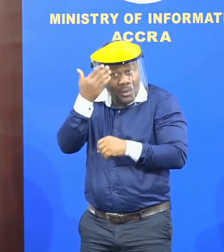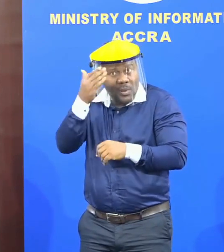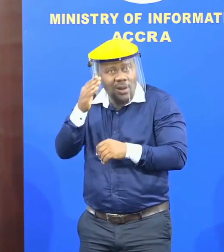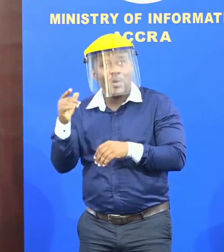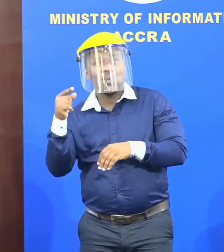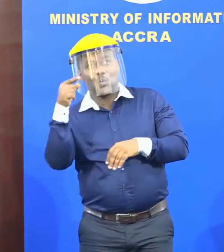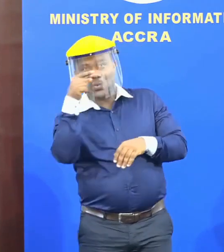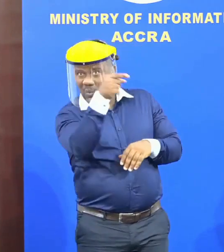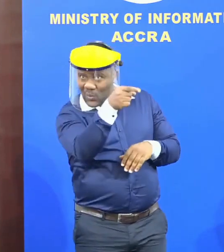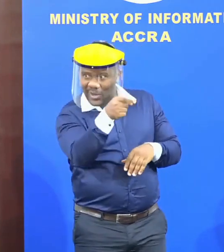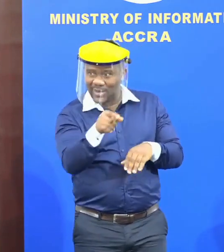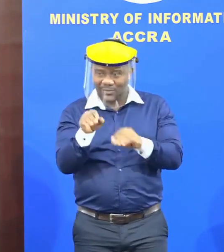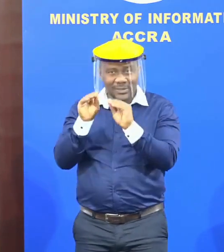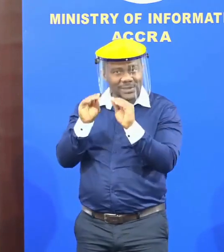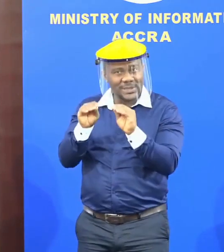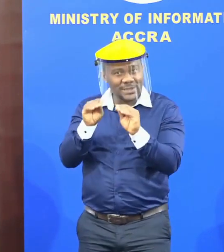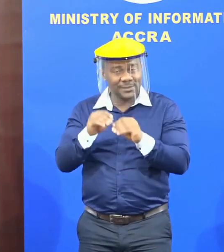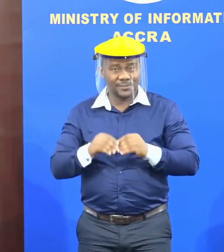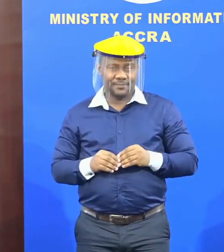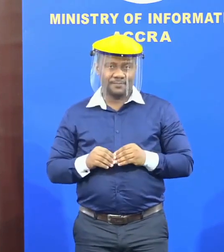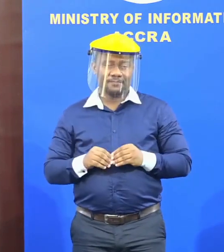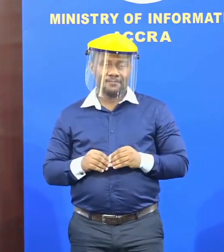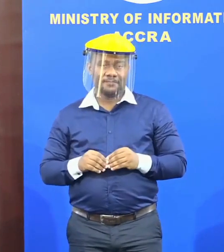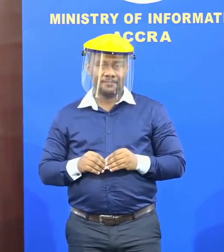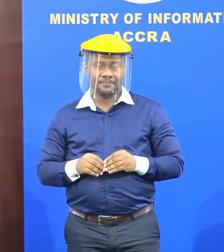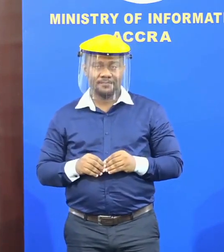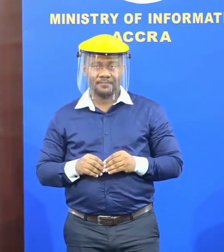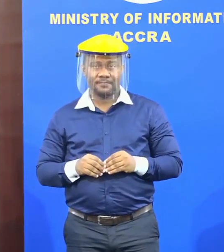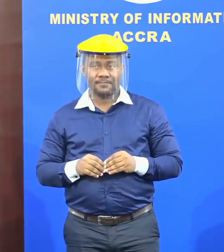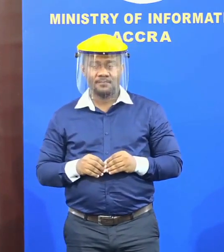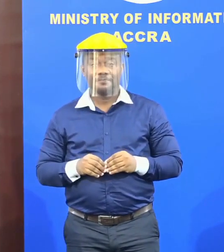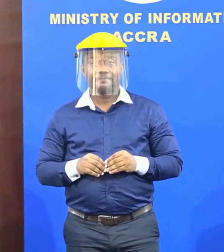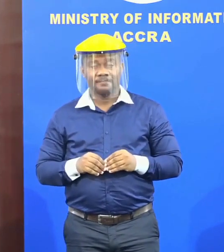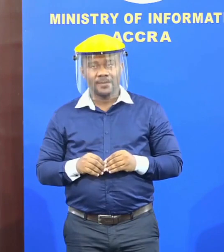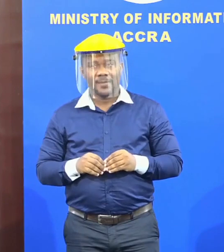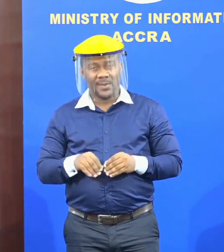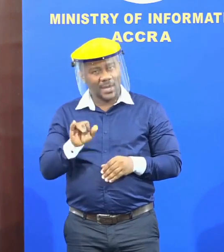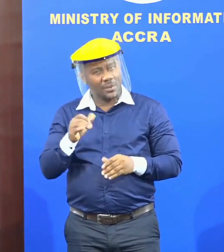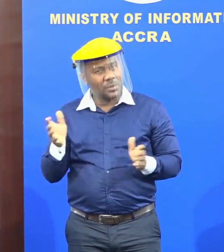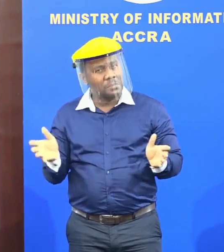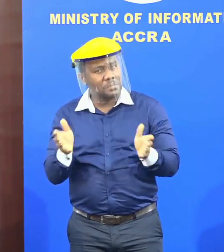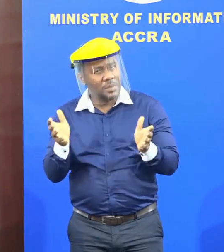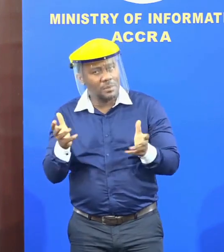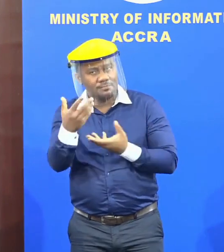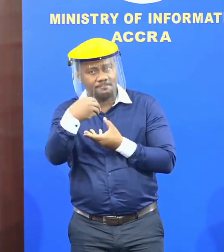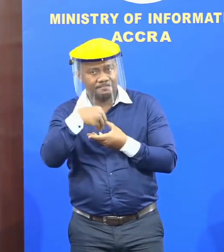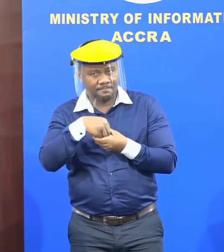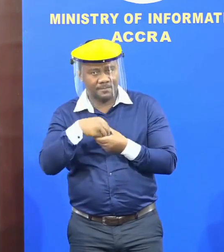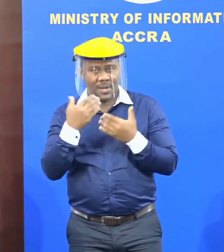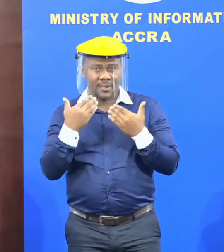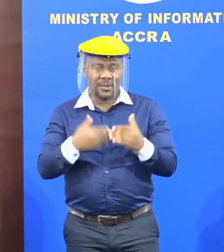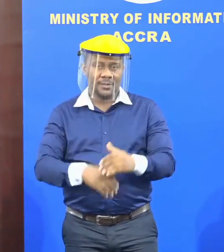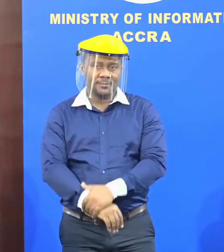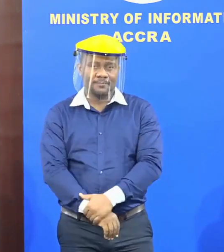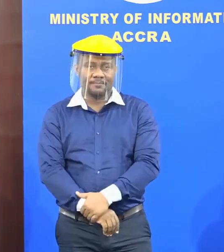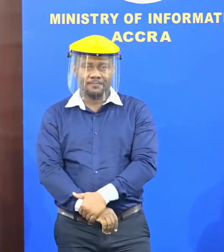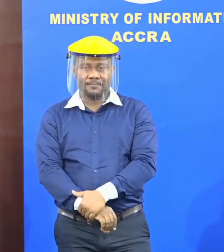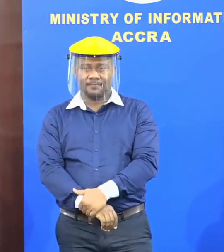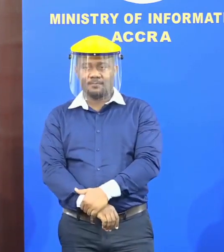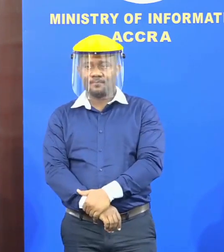yɛwɔ nkɔfoɔ nso koraa wɔtɔn chocolate wɔ hɔ a wɔn nsa bɛtumi aka bi nti wei ɛne yɛsrɛ sɛ ghanafoɔ nyinaa ɛmfa wɔ ho mu yɛda ase.